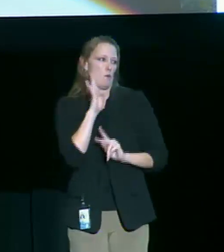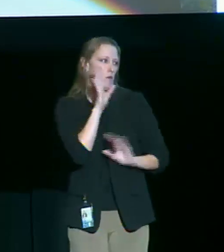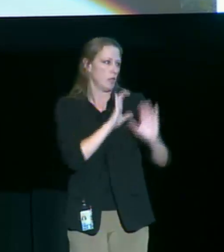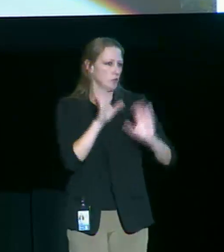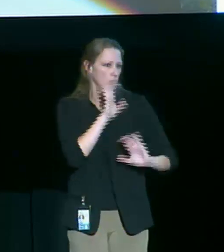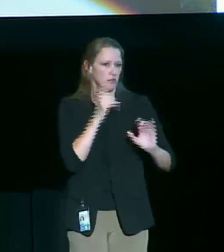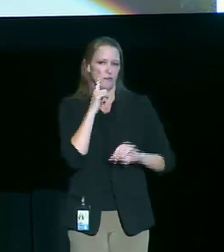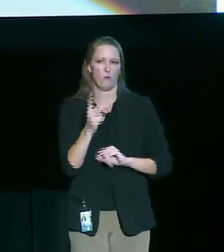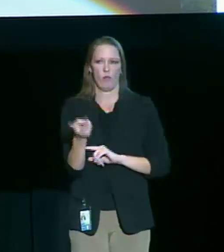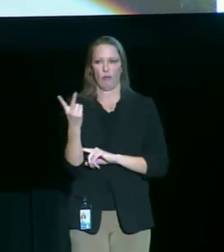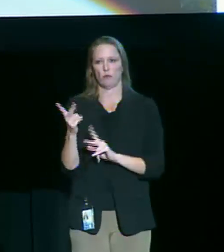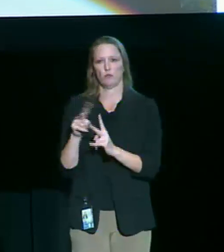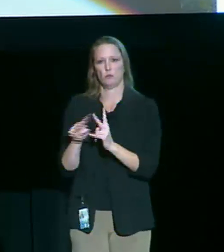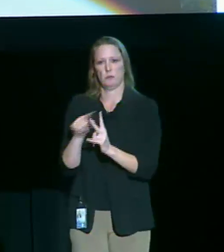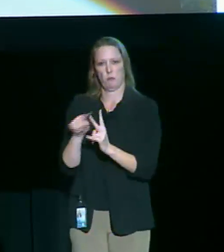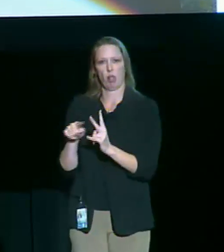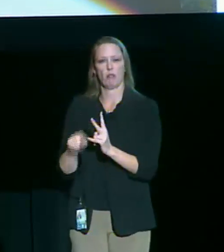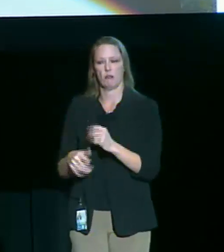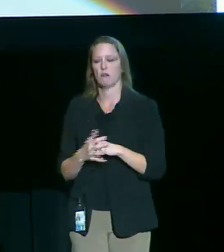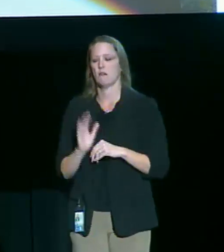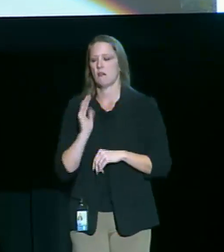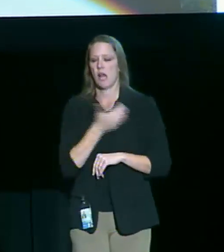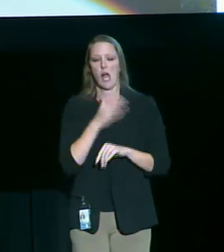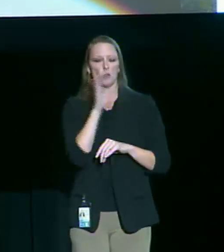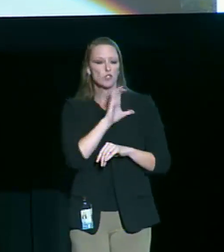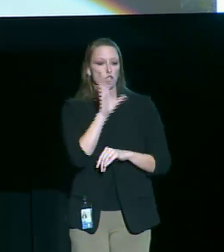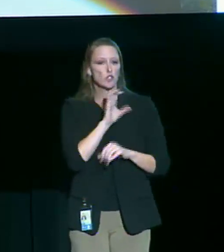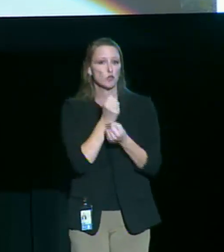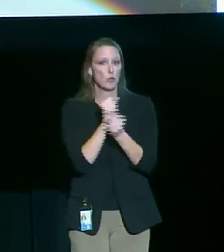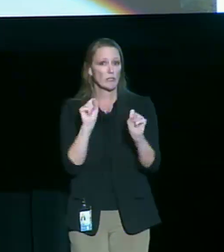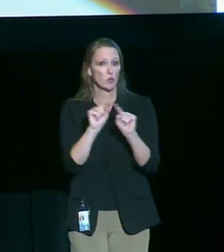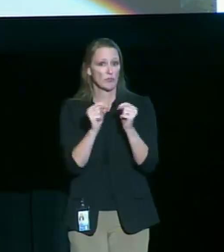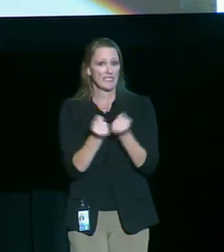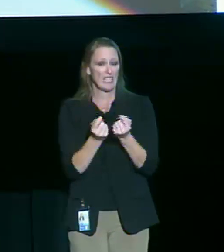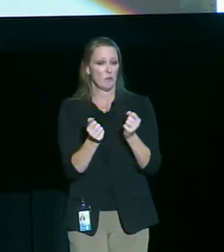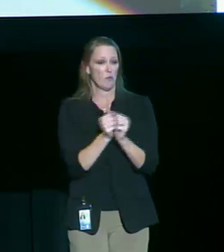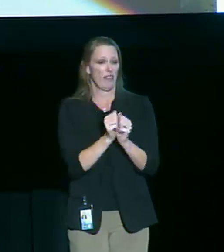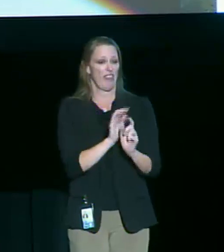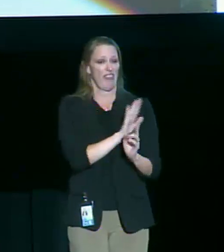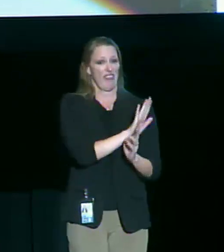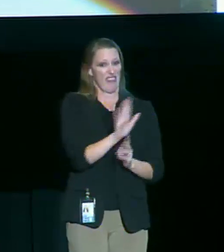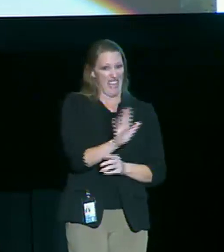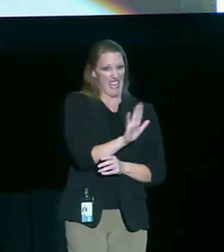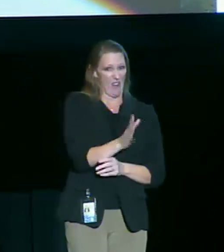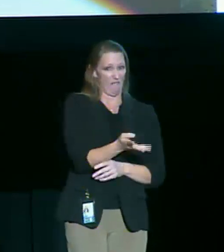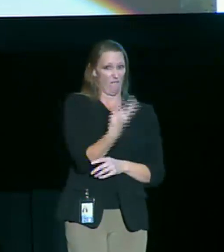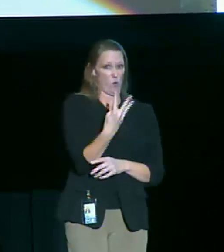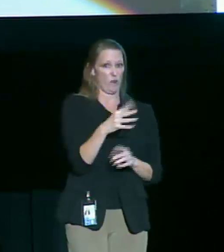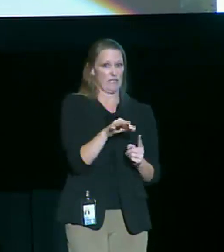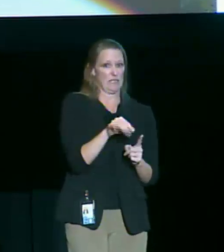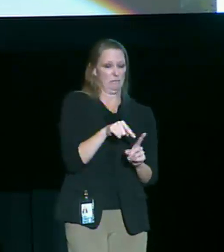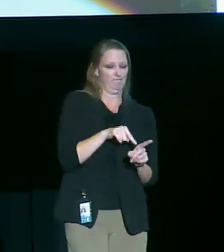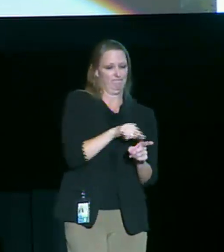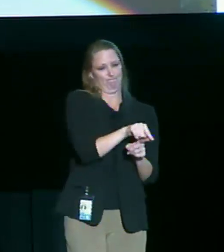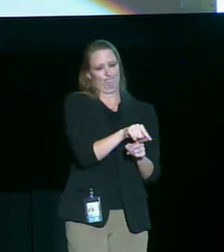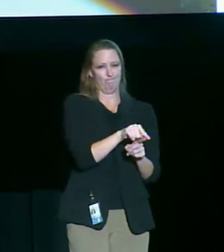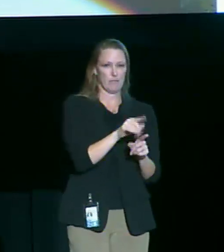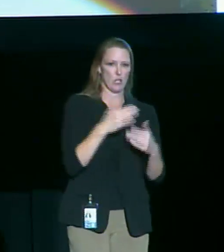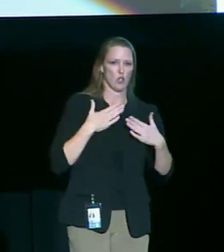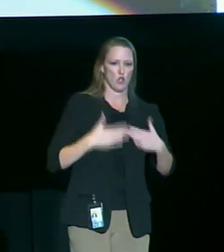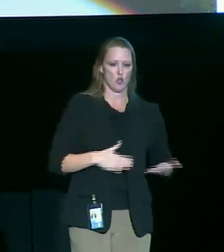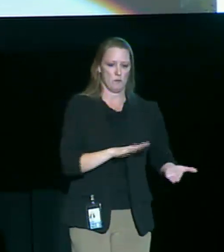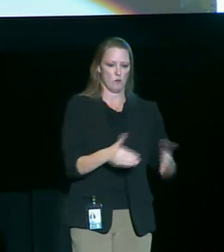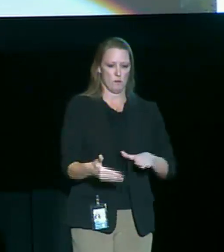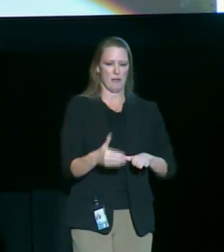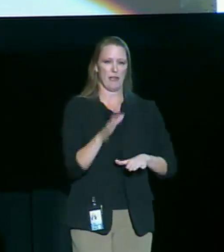victims. Our search and rescue team, with their 4 specially trained human remains detector